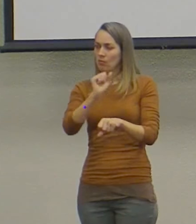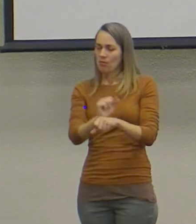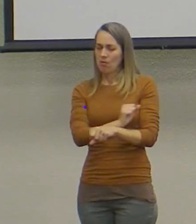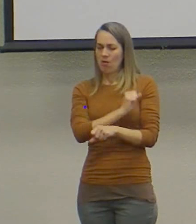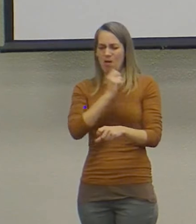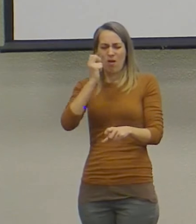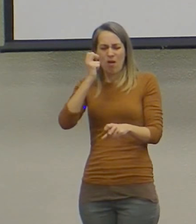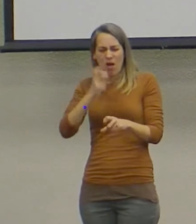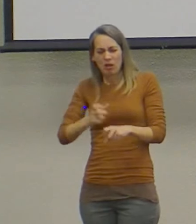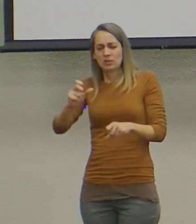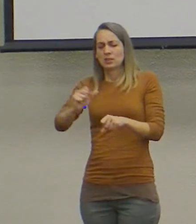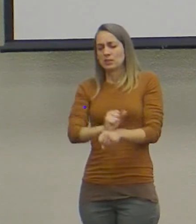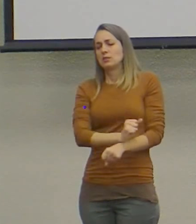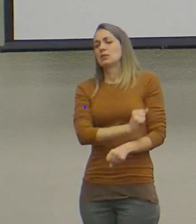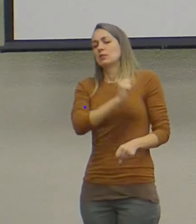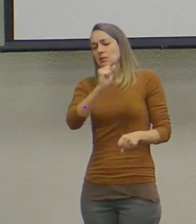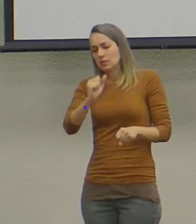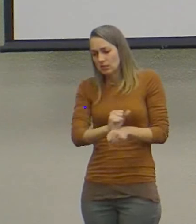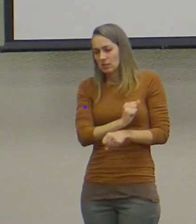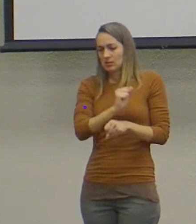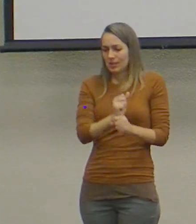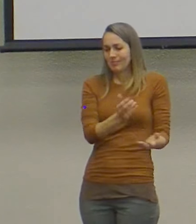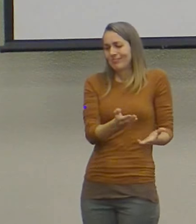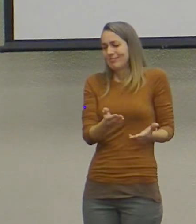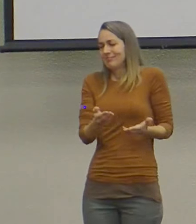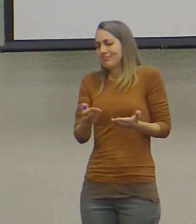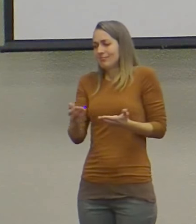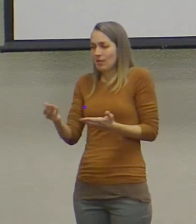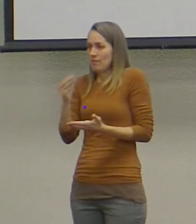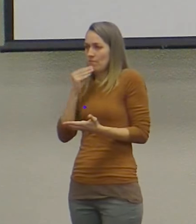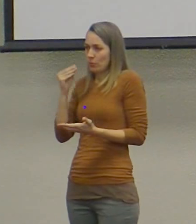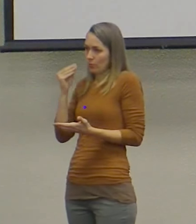to provide food for these two women.